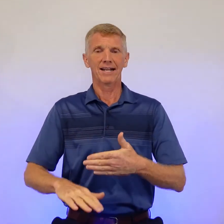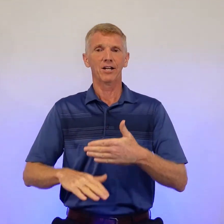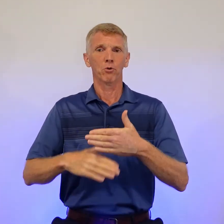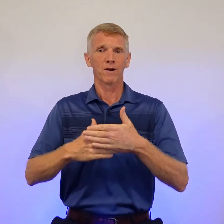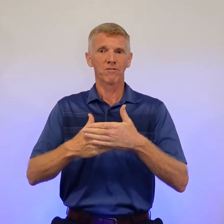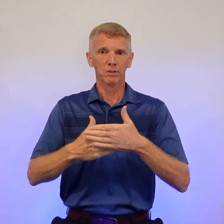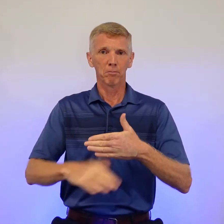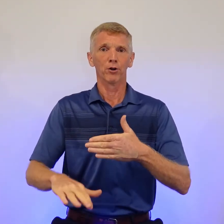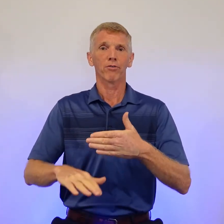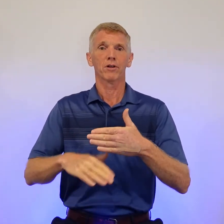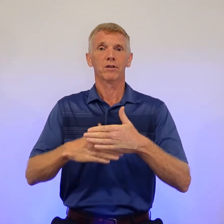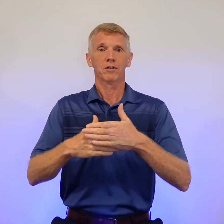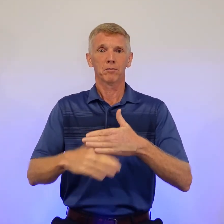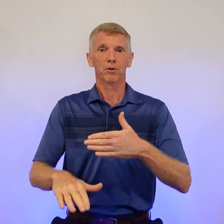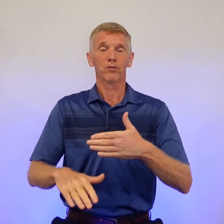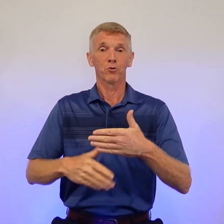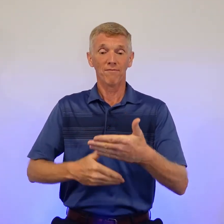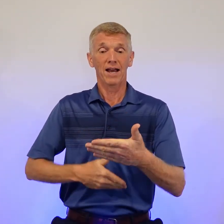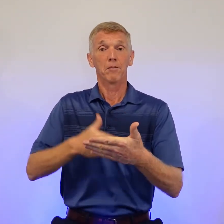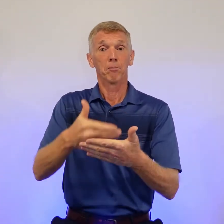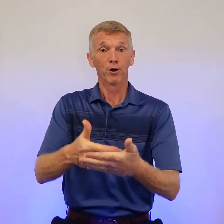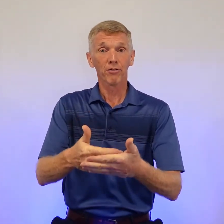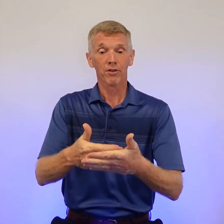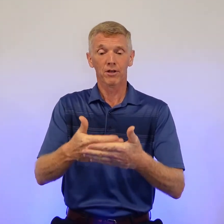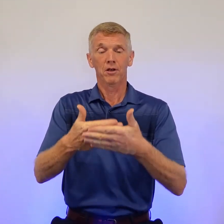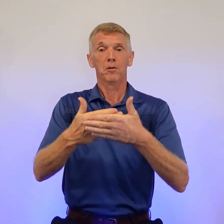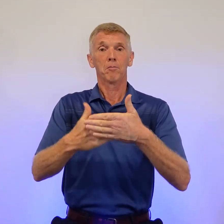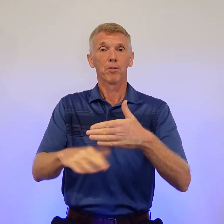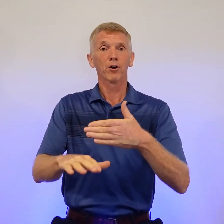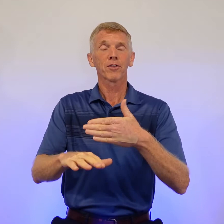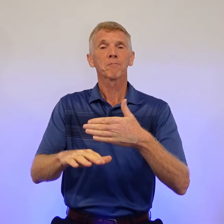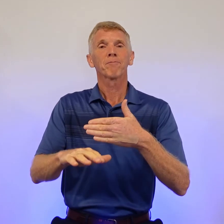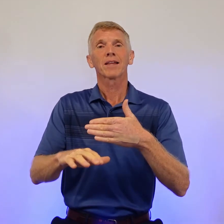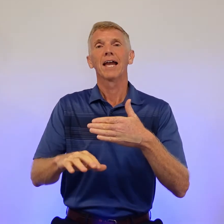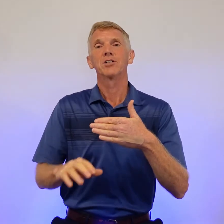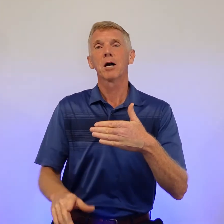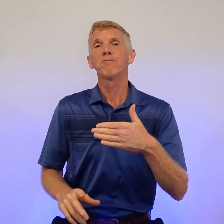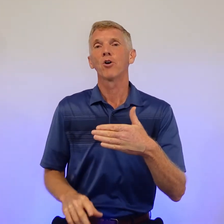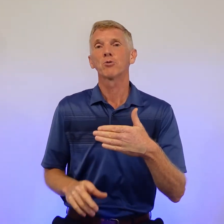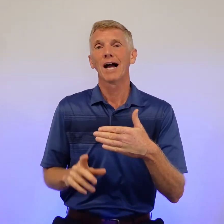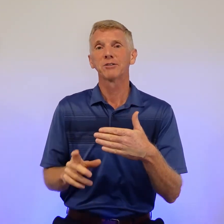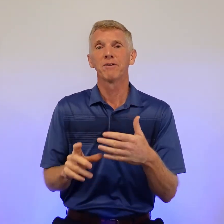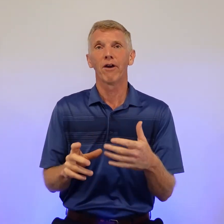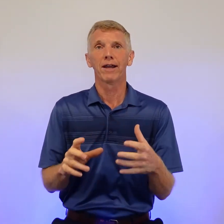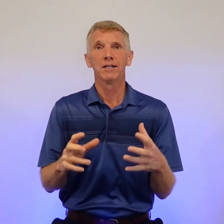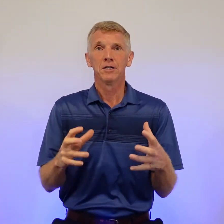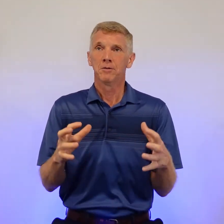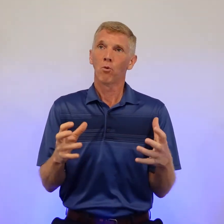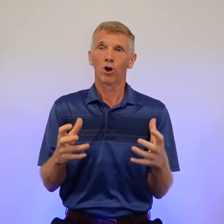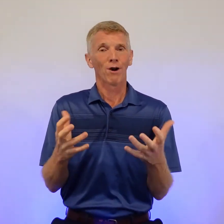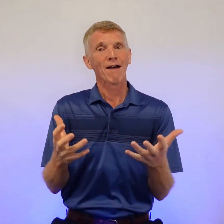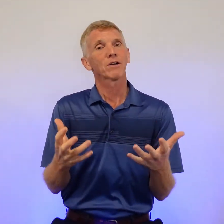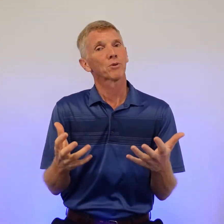here more comfortably, birth, birth. So I've got birth, birth, and some folks will actually be very more graphic with the